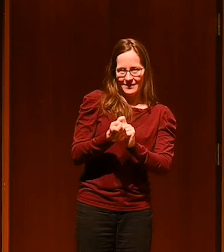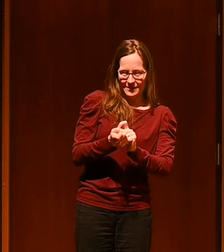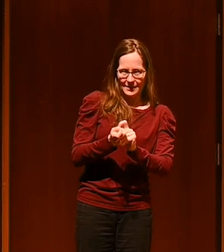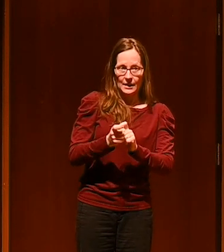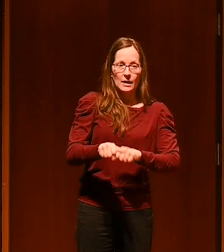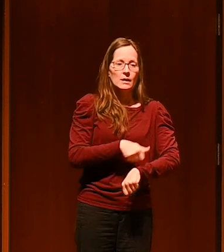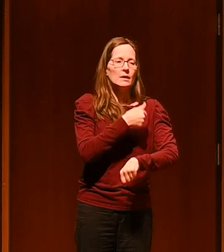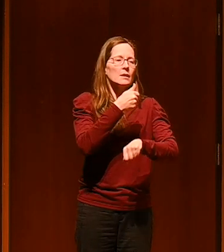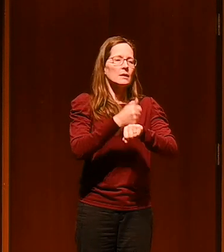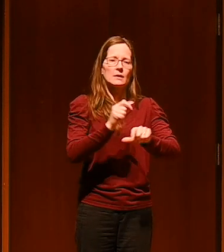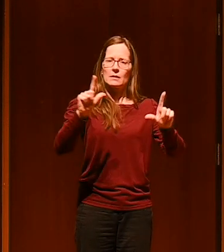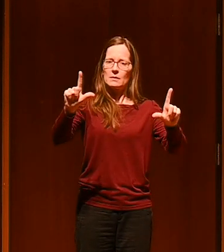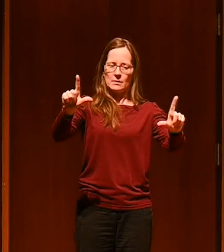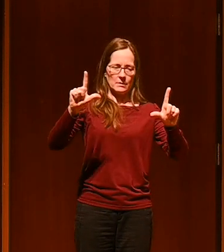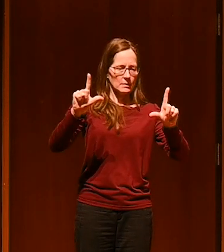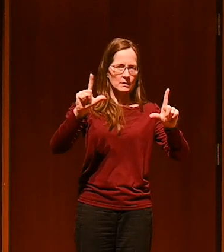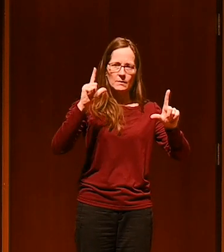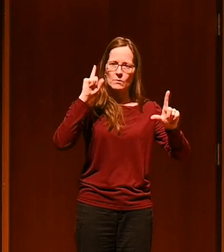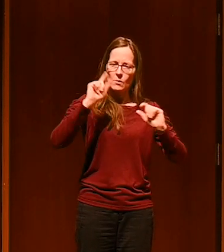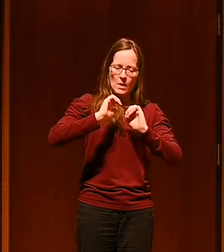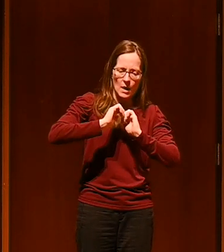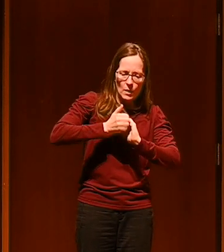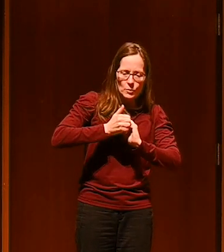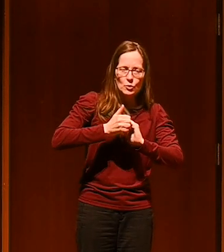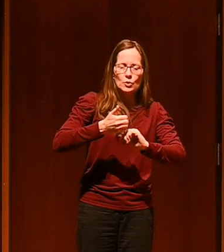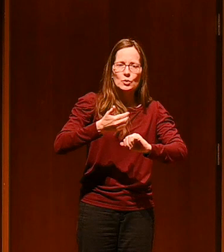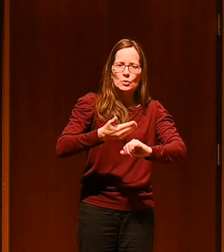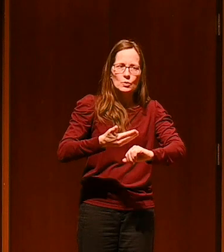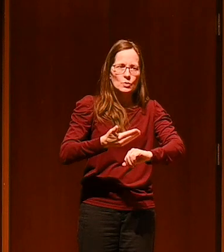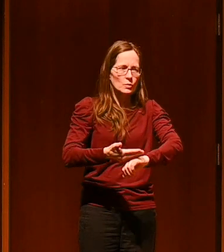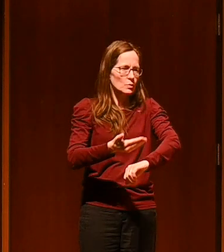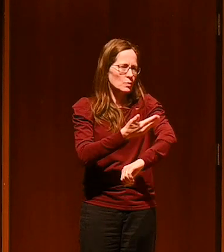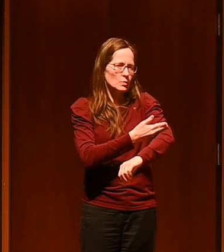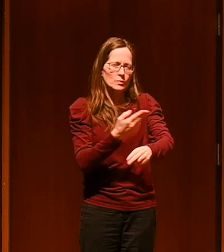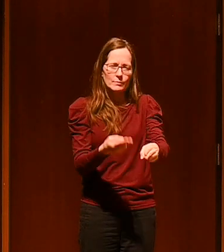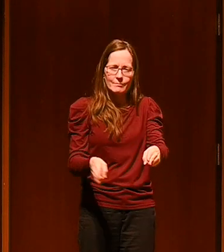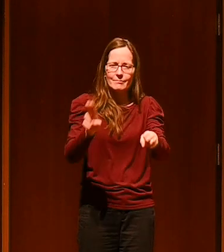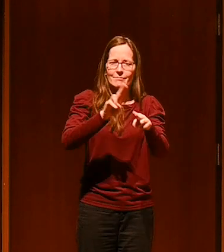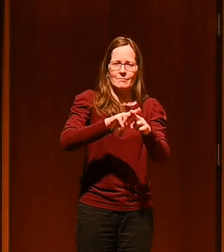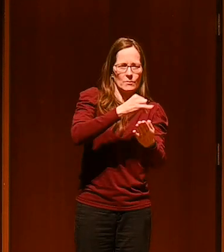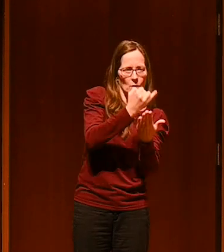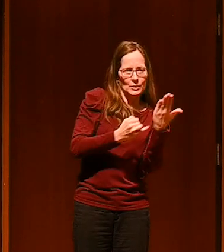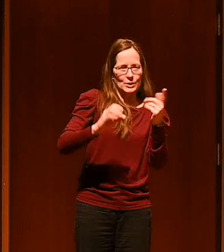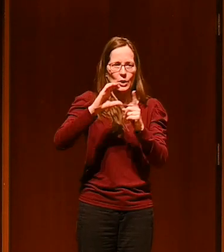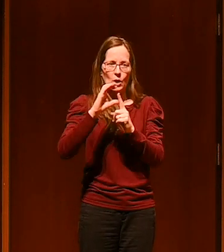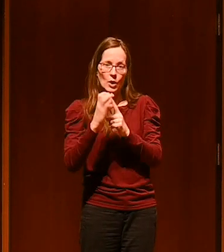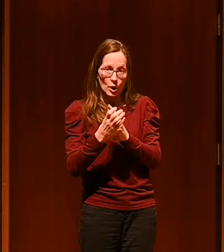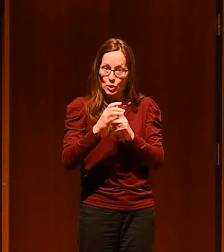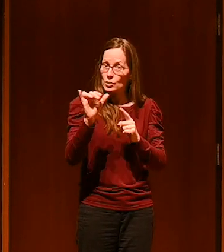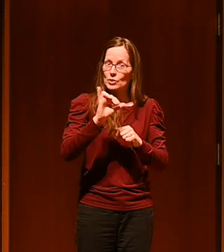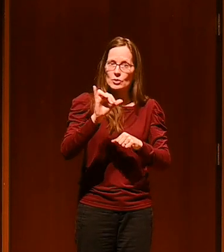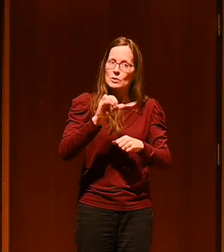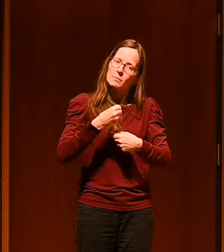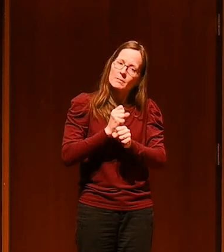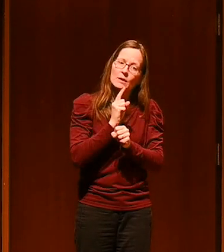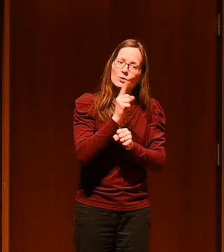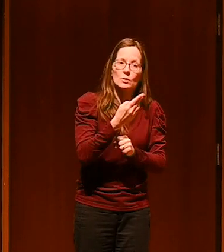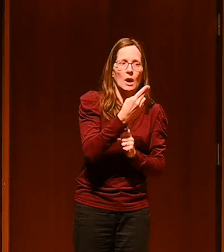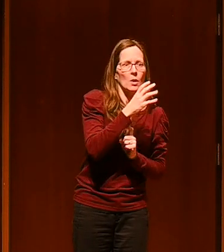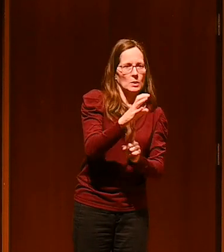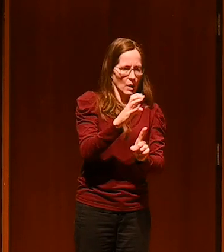to advance arts and culture, and strengthen Howard County's position as a hub for innovation and creativity in the